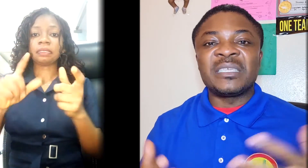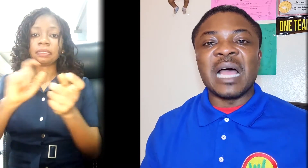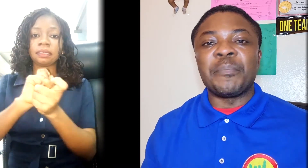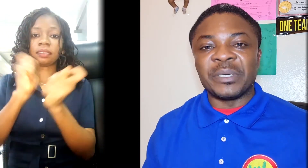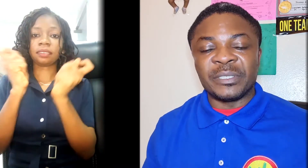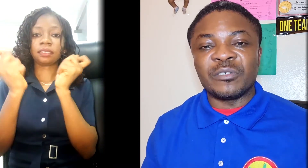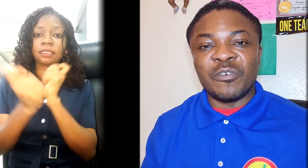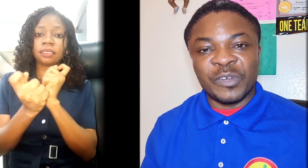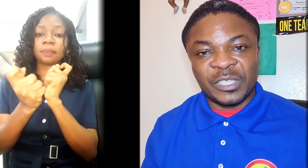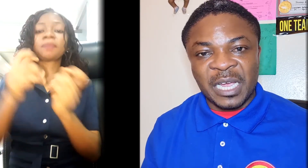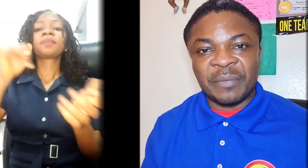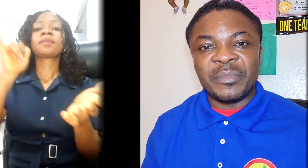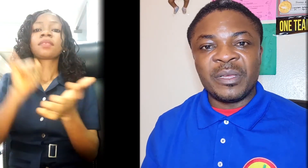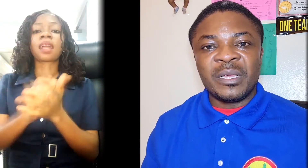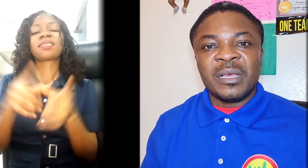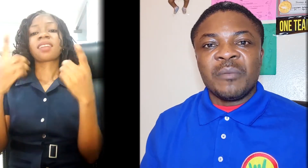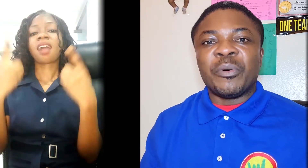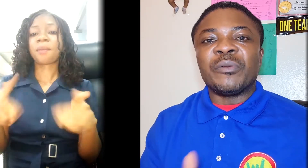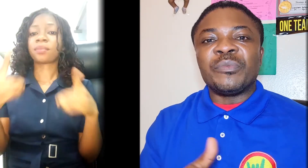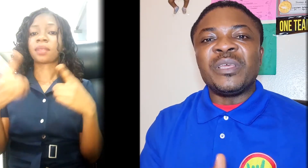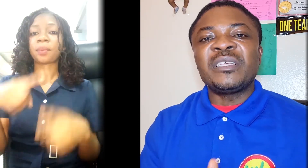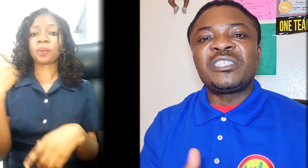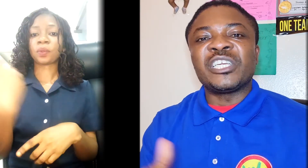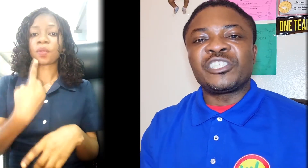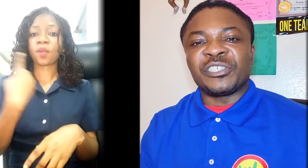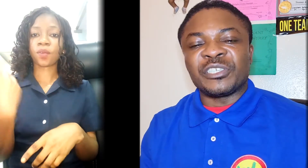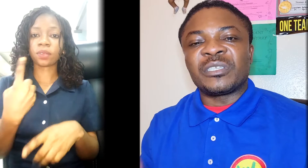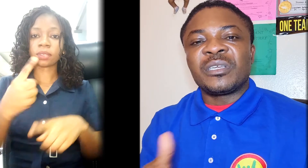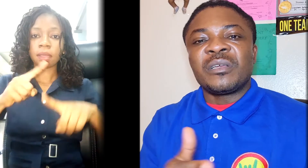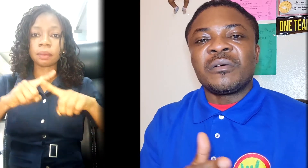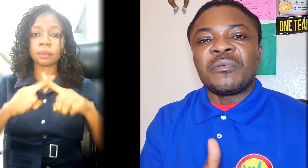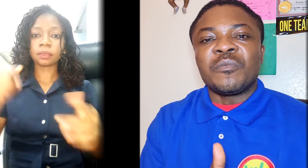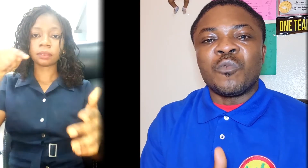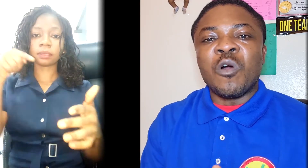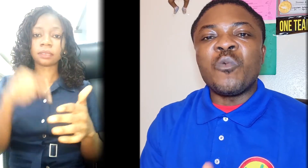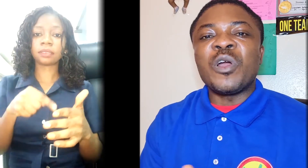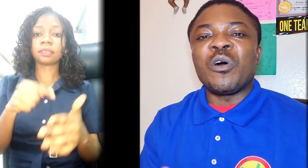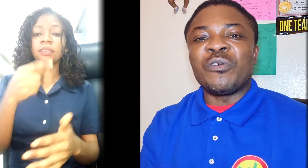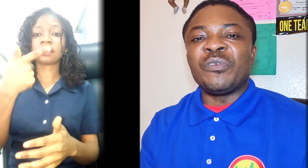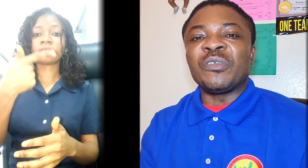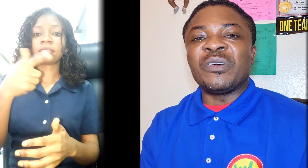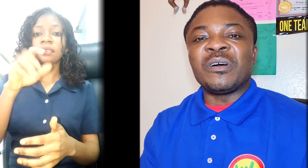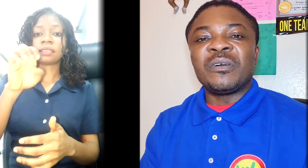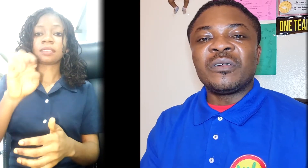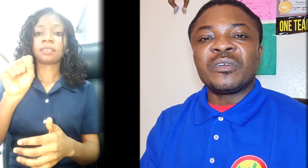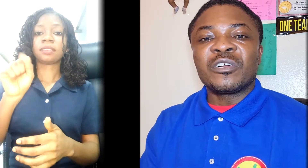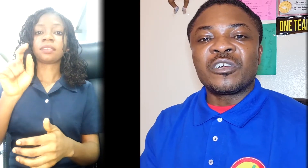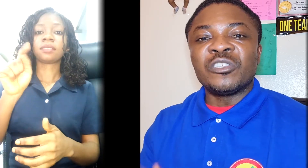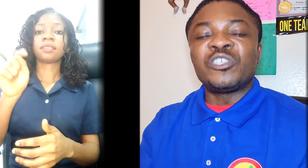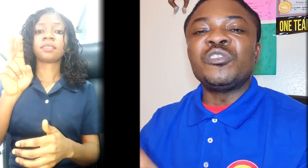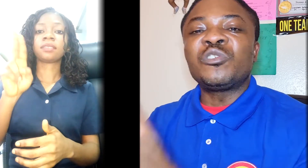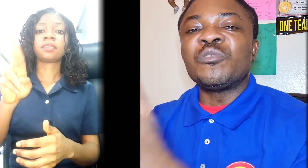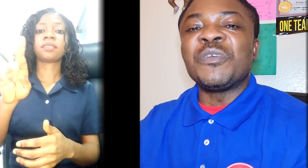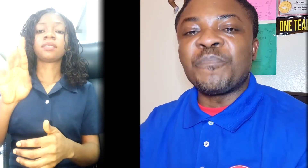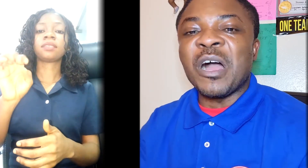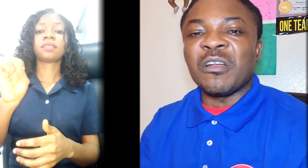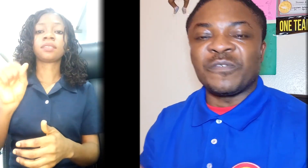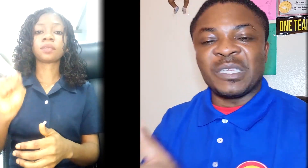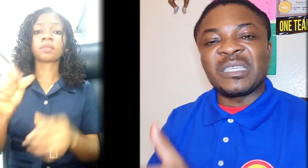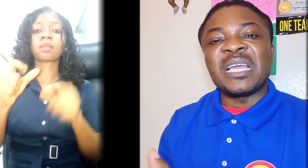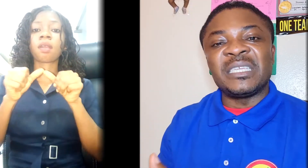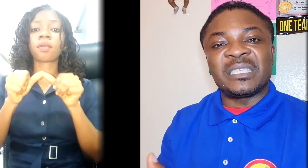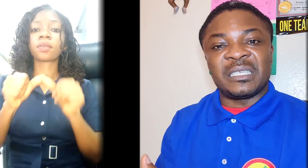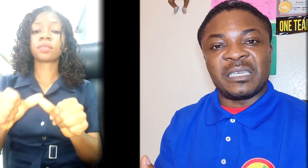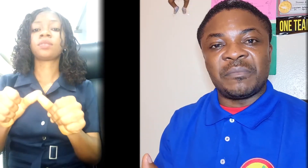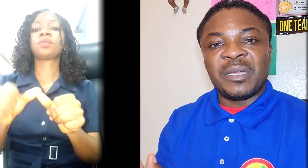refined. This happens over time. But these gestures, one way or the other, continue to be part of